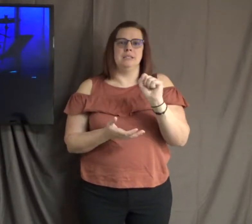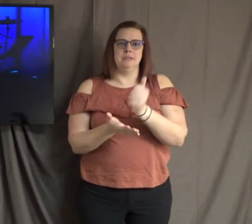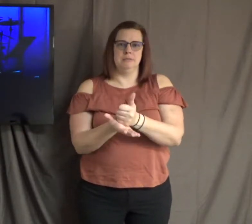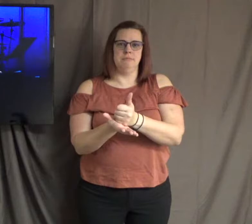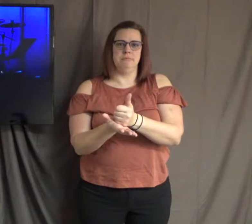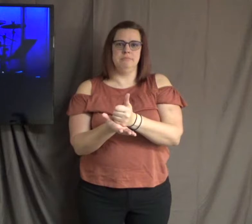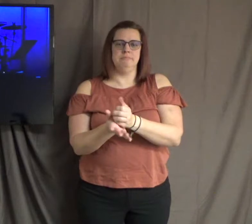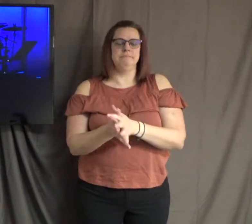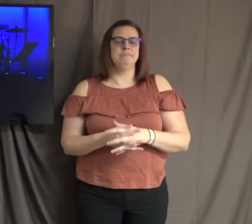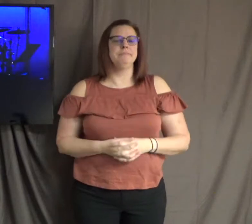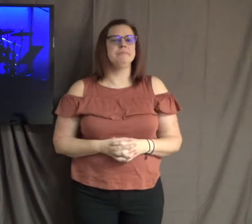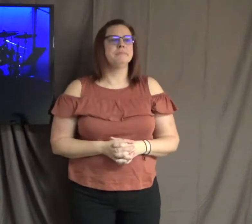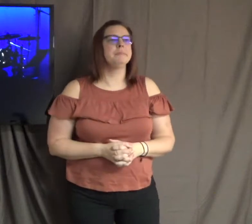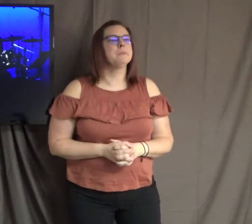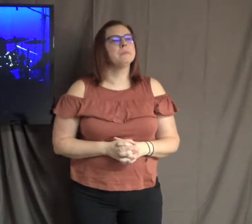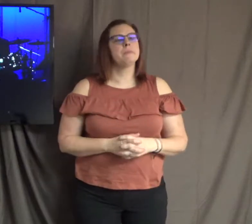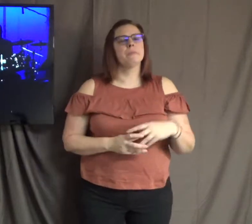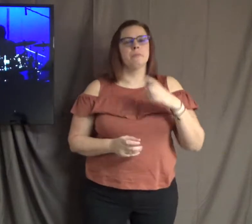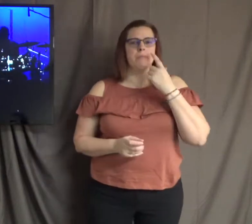You have what it